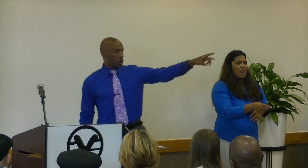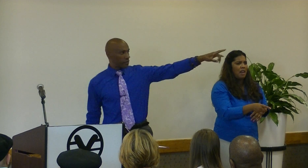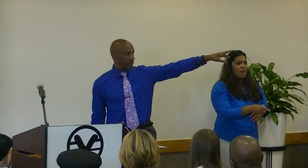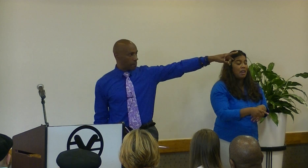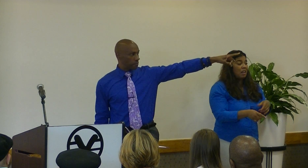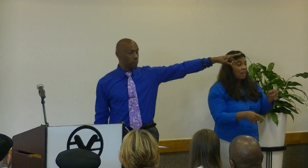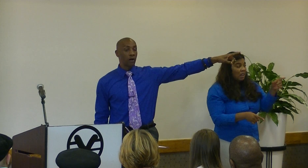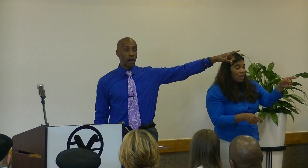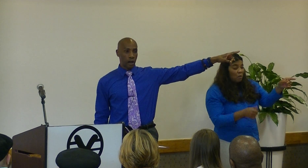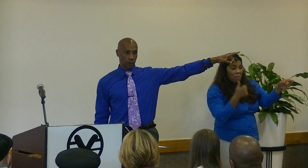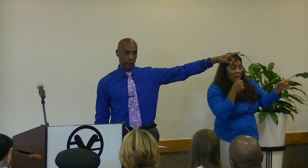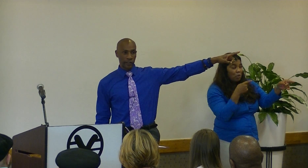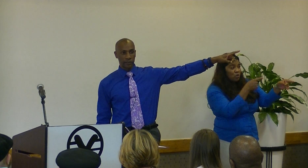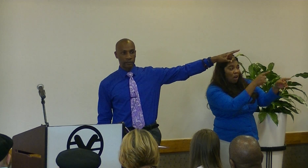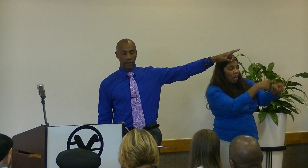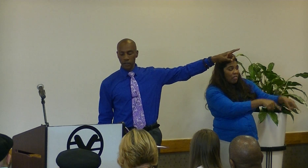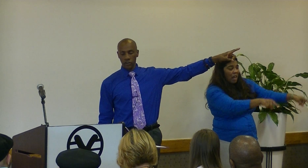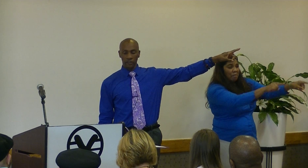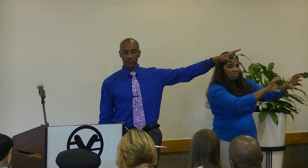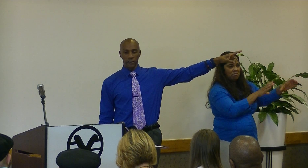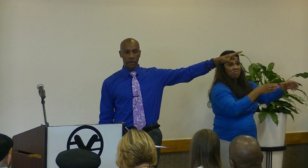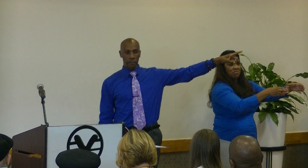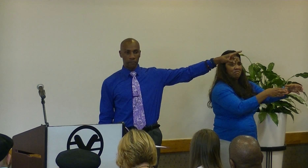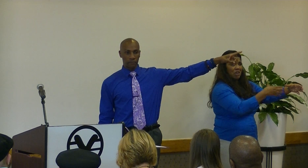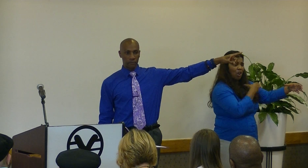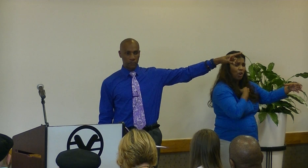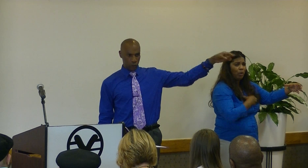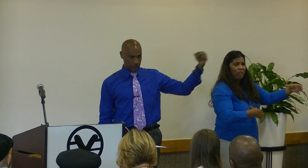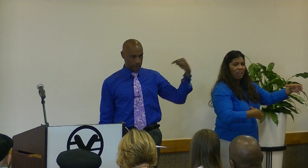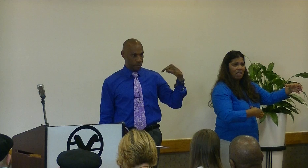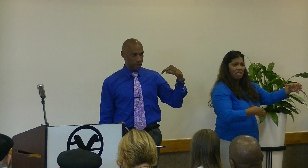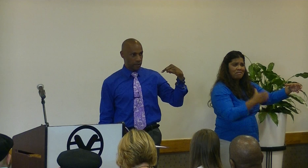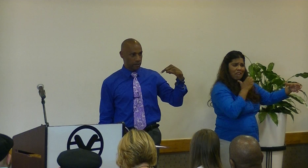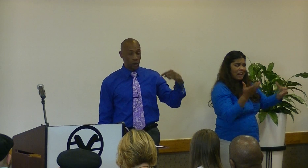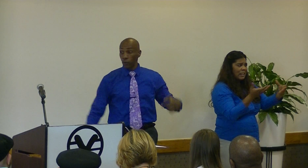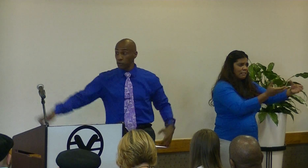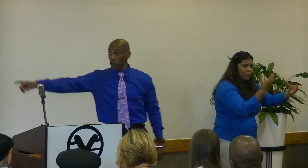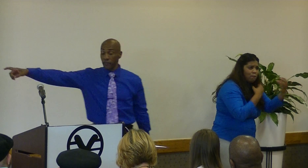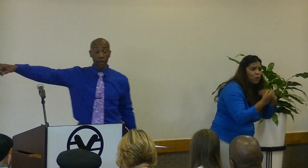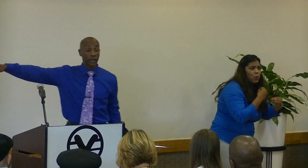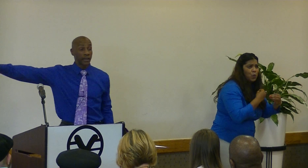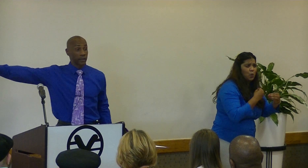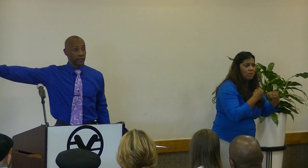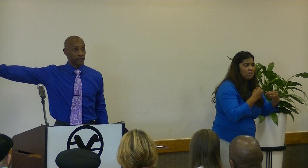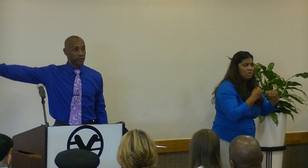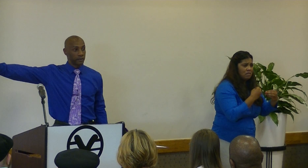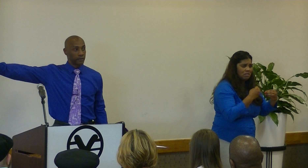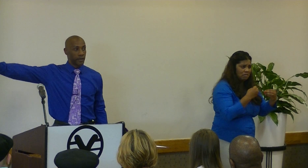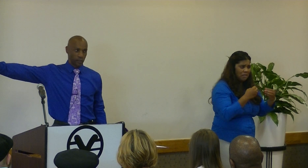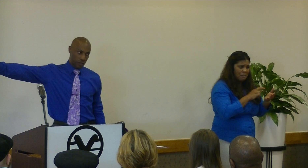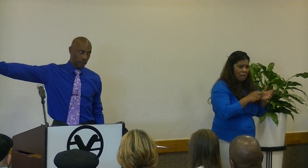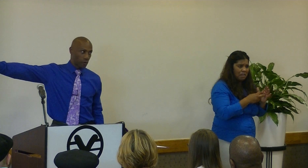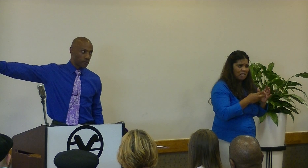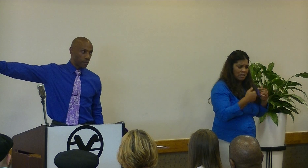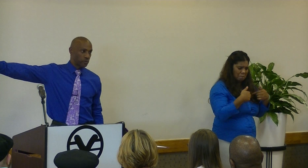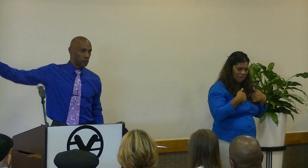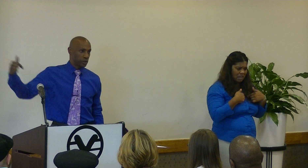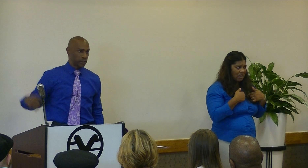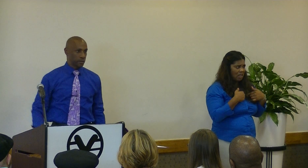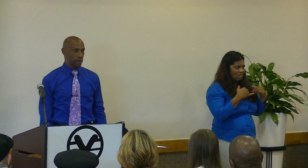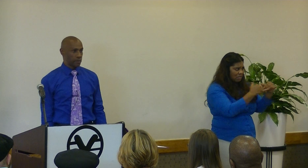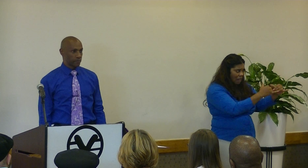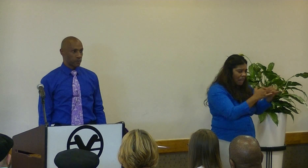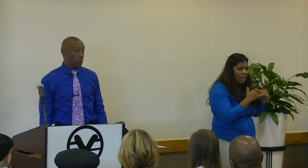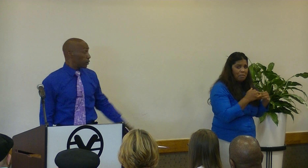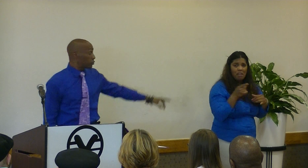you saw them hungry and you didn't feed them, you did it to me. When you saw them naked and you didn't clothe them, you